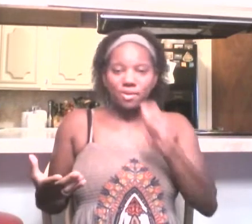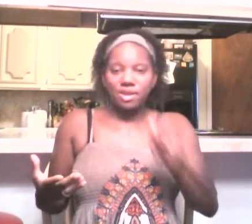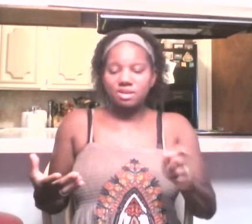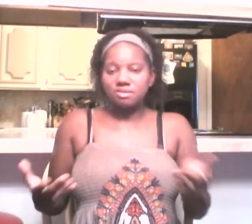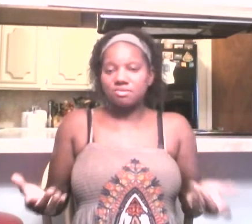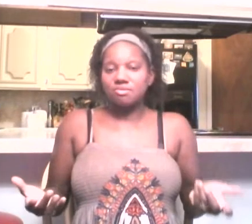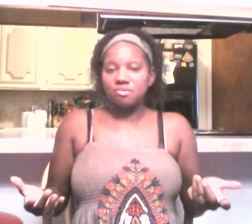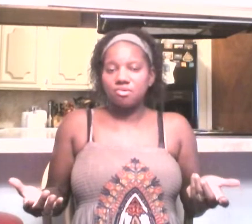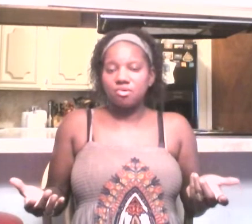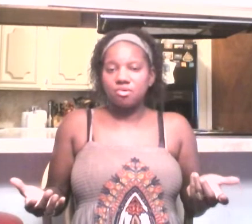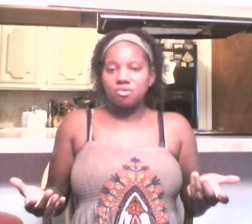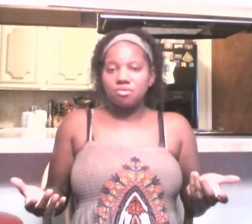Period.